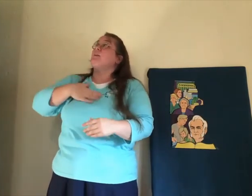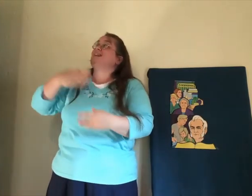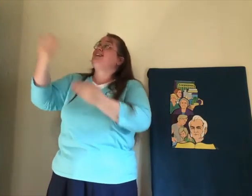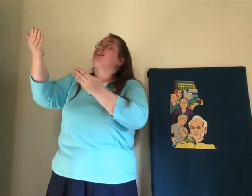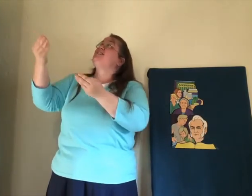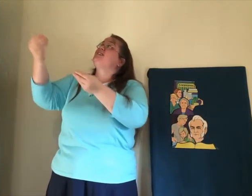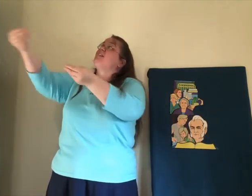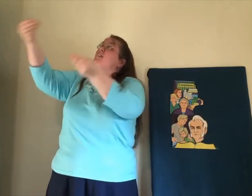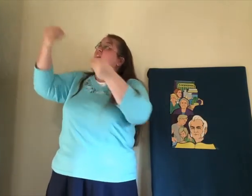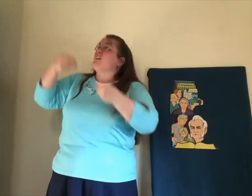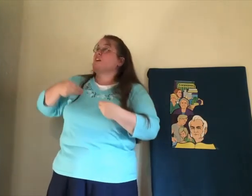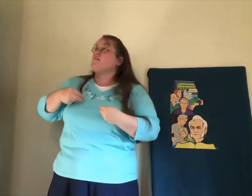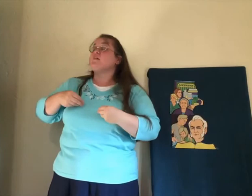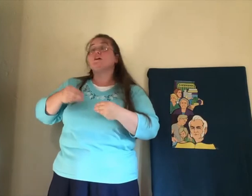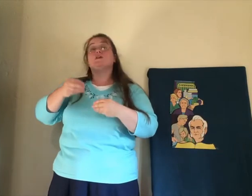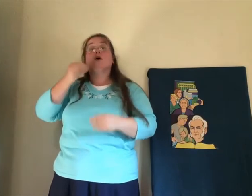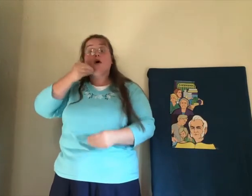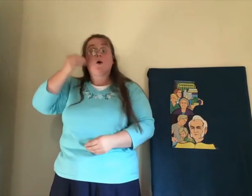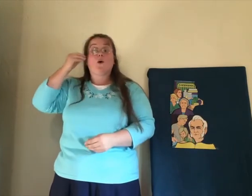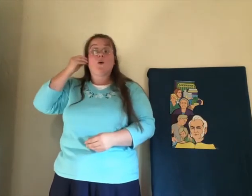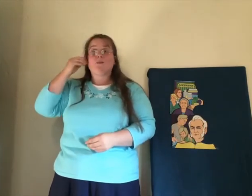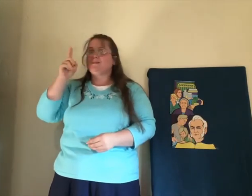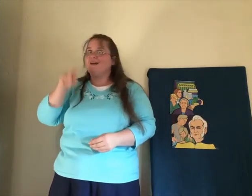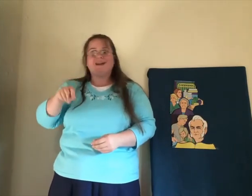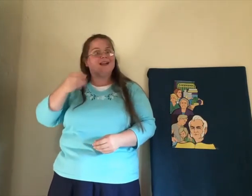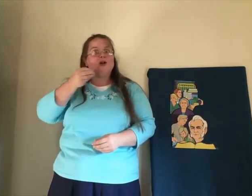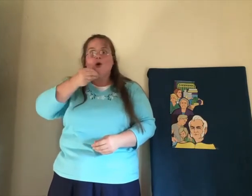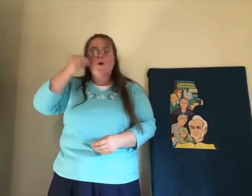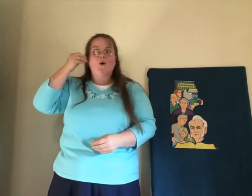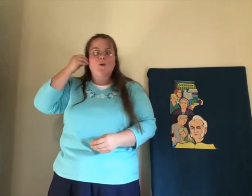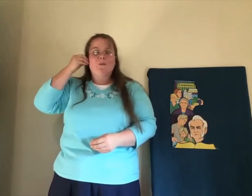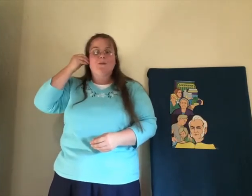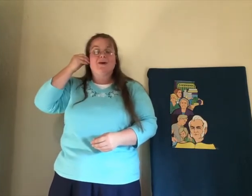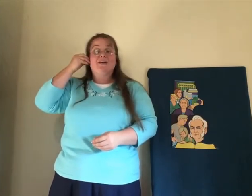Also, all of the people prayed and asked God